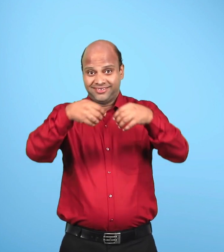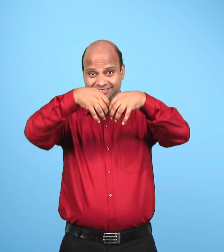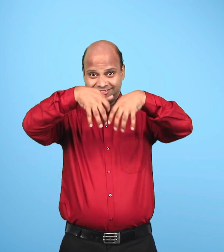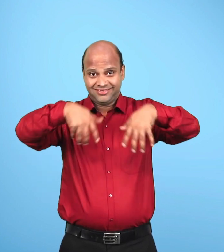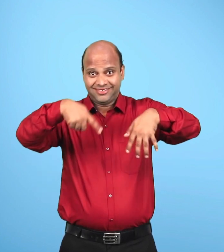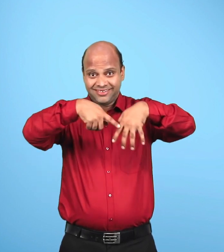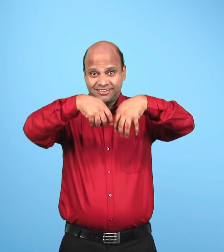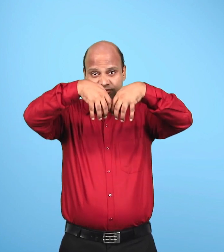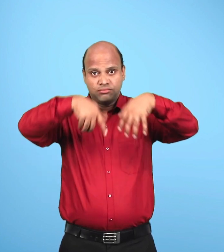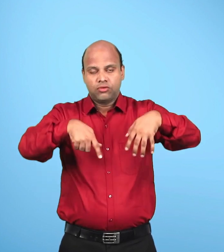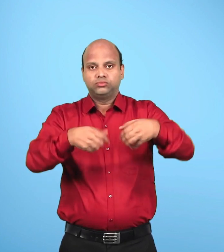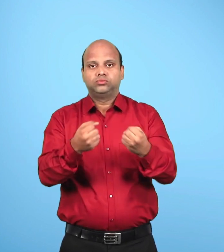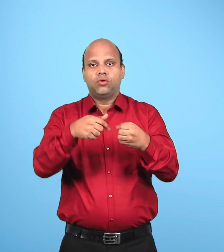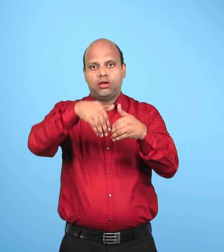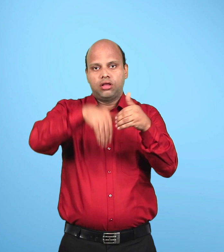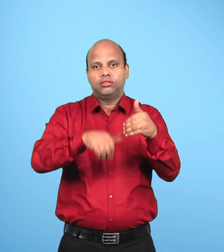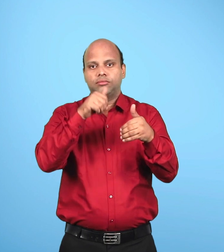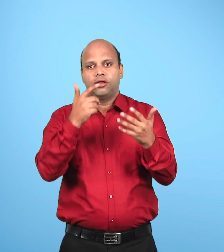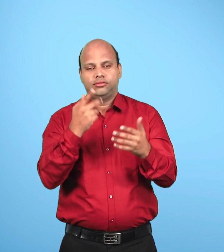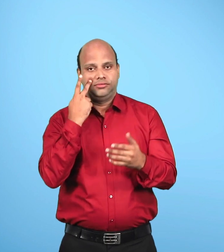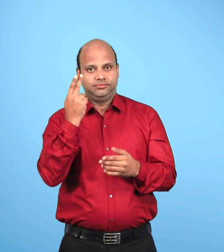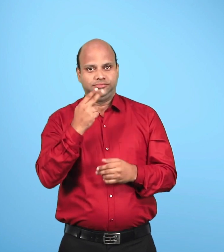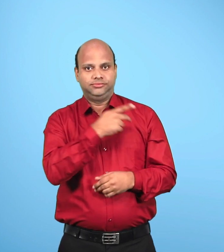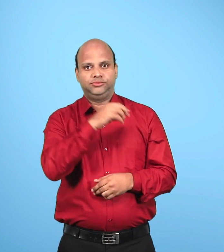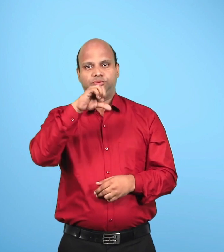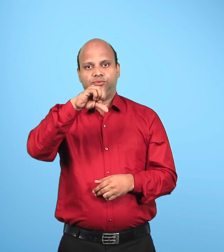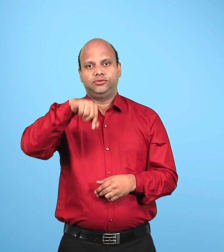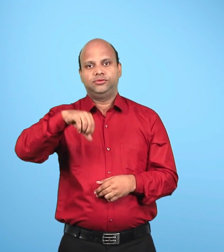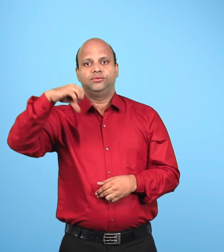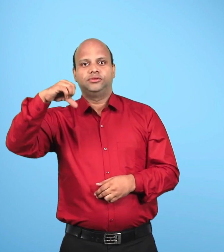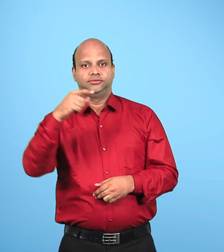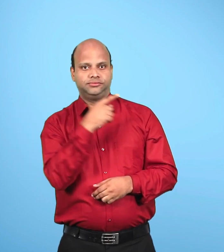their roots fixed in the soil below the water. Figure 9.9.